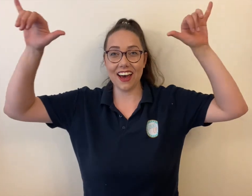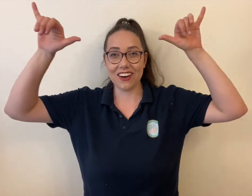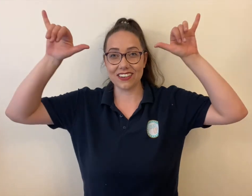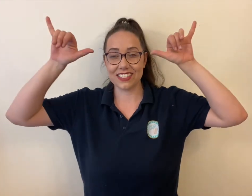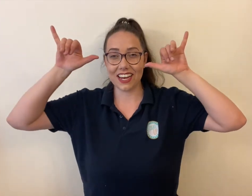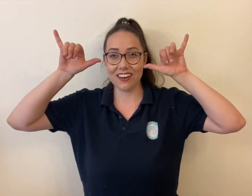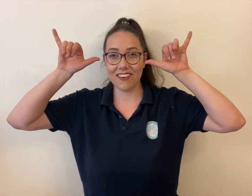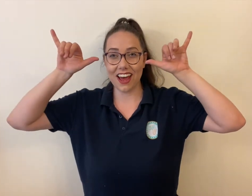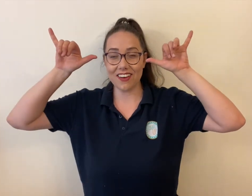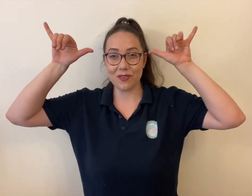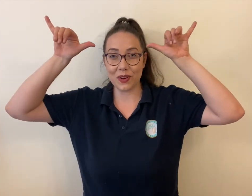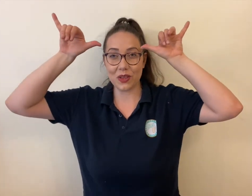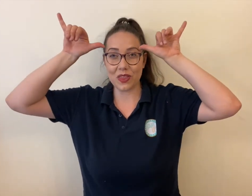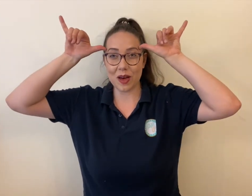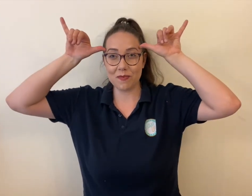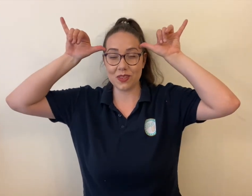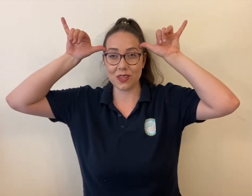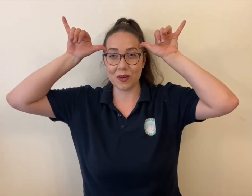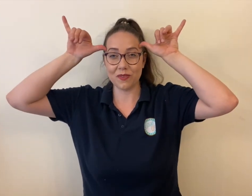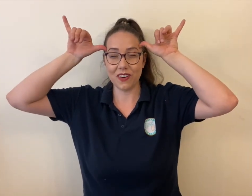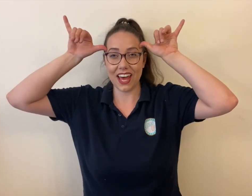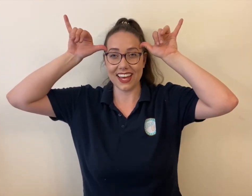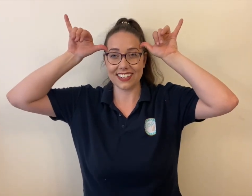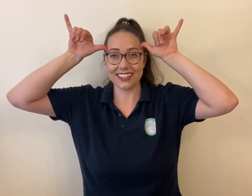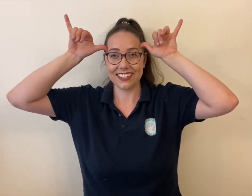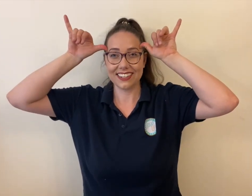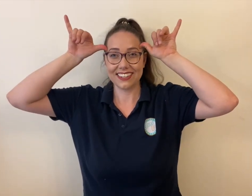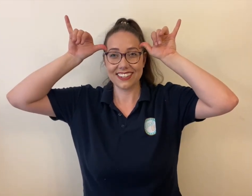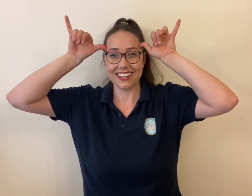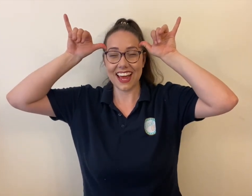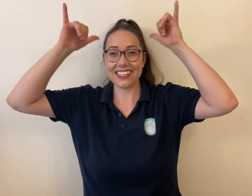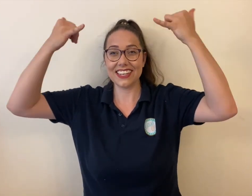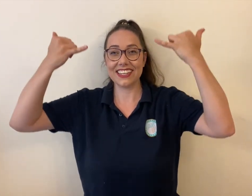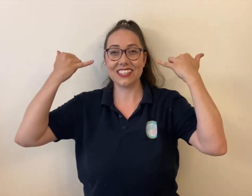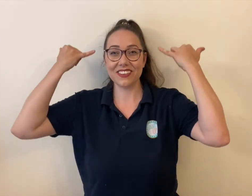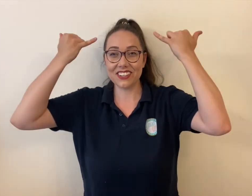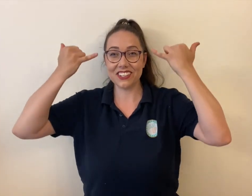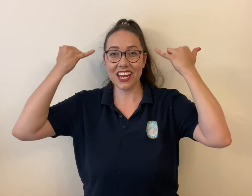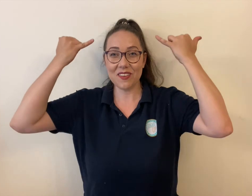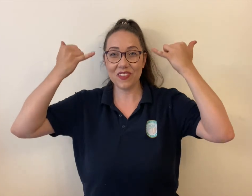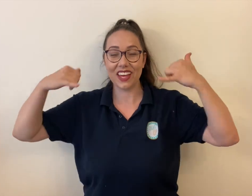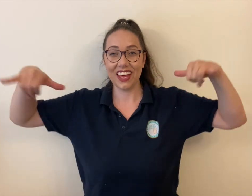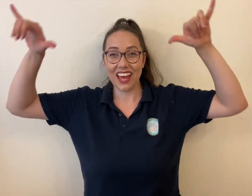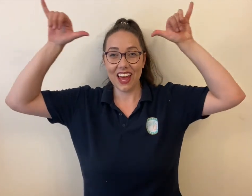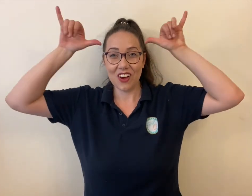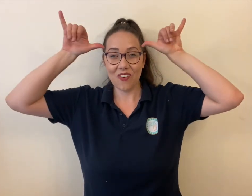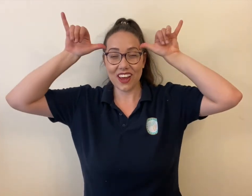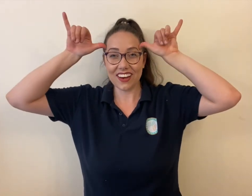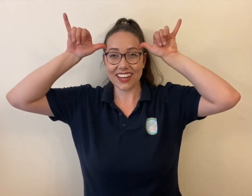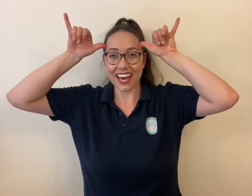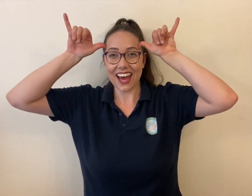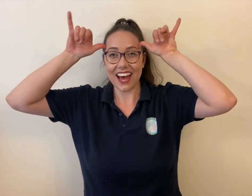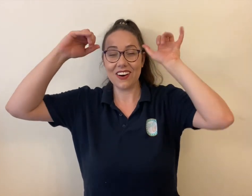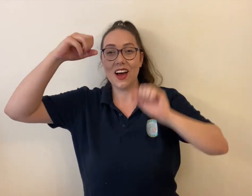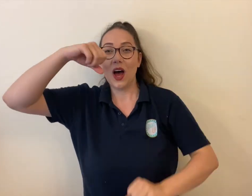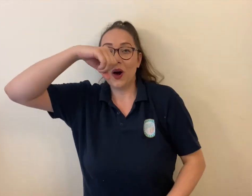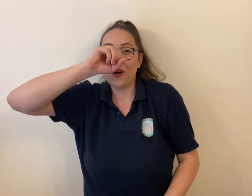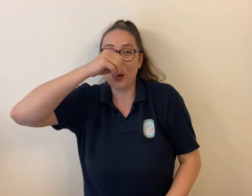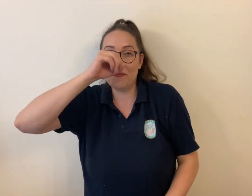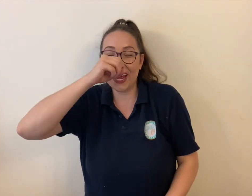Cow. Turn it around. Bring your thumbs to the top of your head. Excellent. So we've got sheep. We got cow. We got